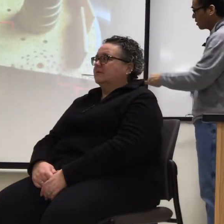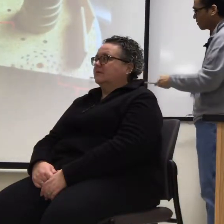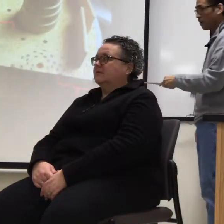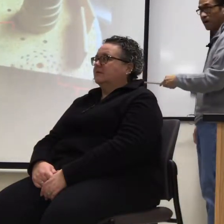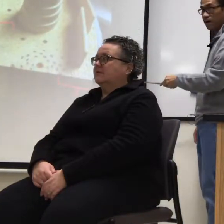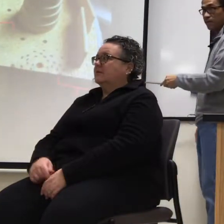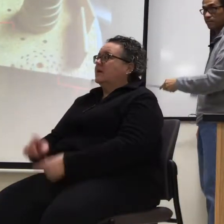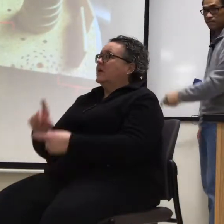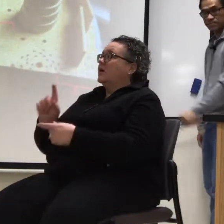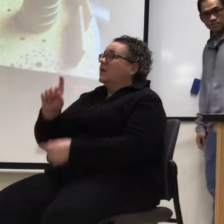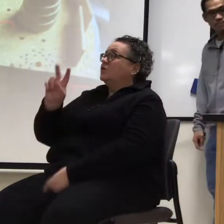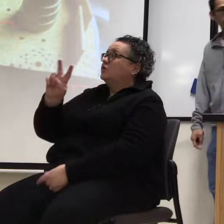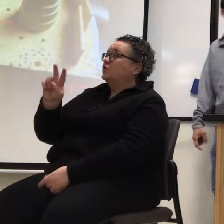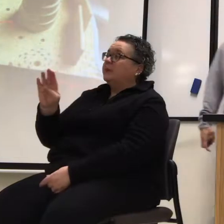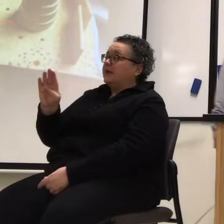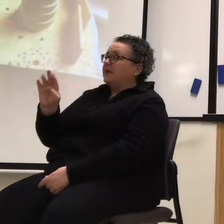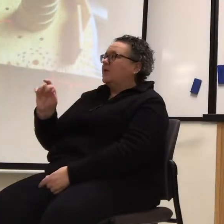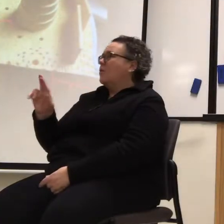identify.